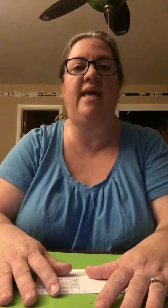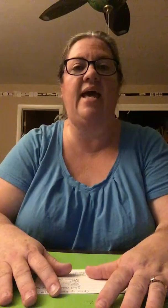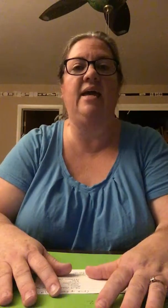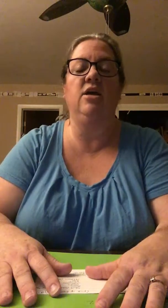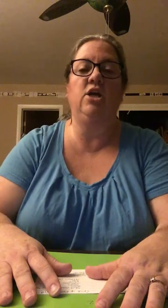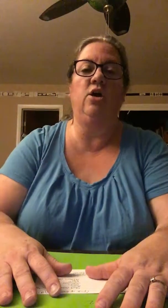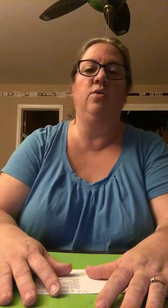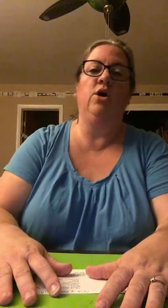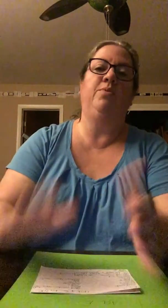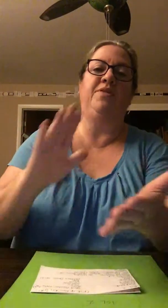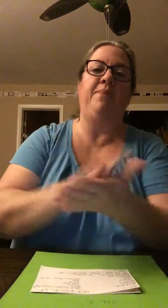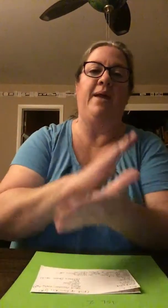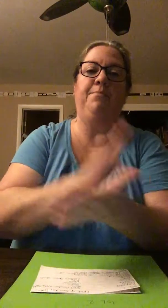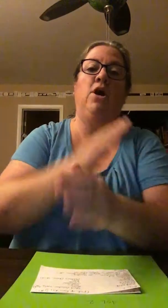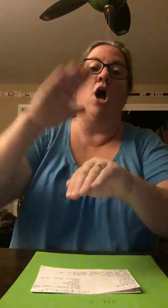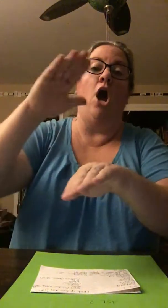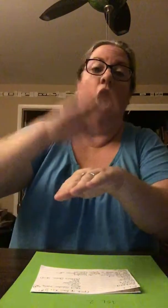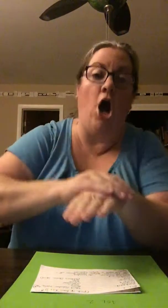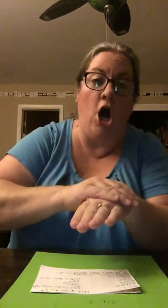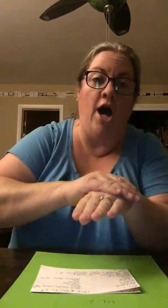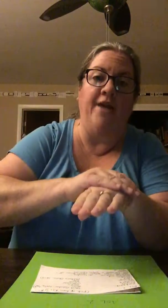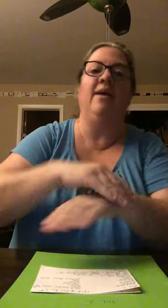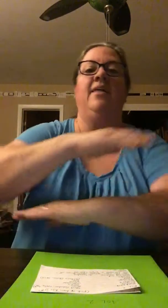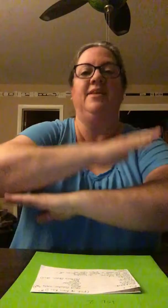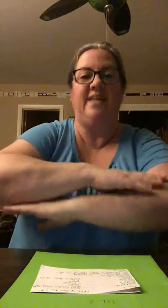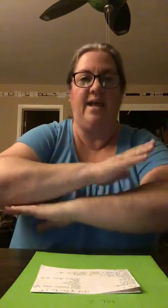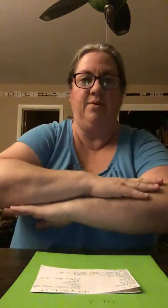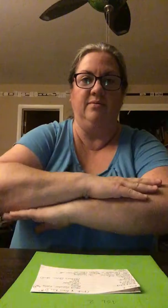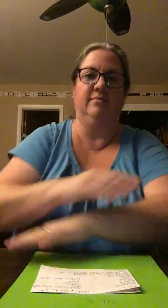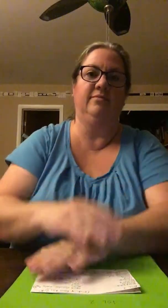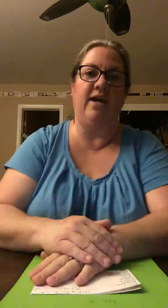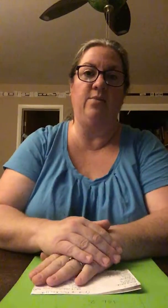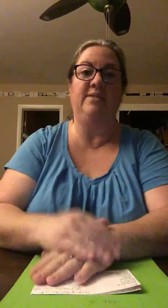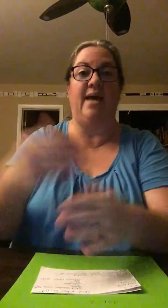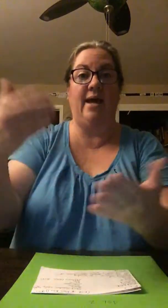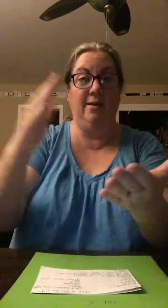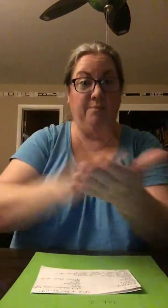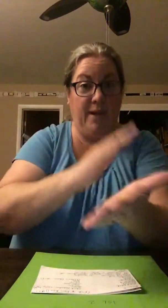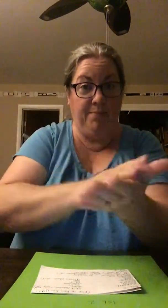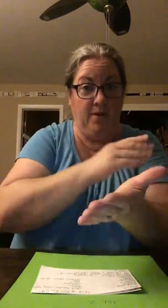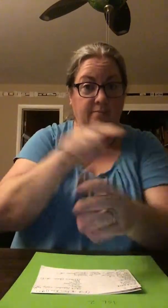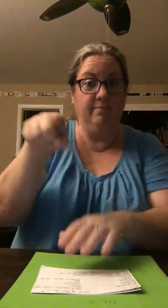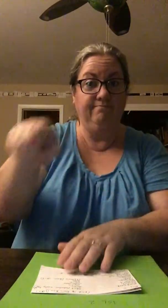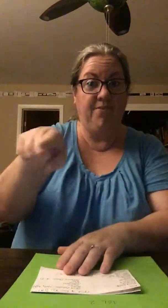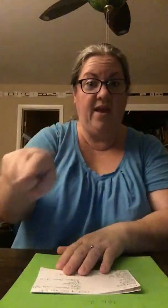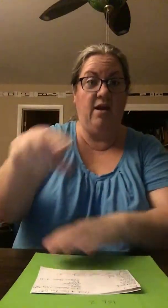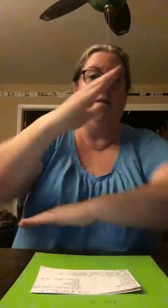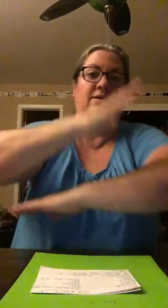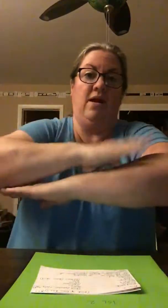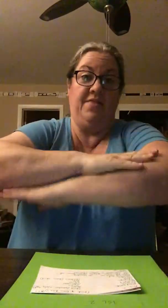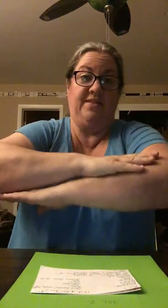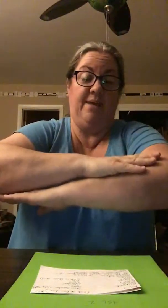say, put the paper on the table, right? We say paper there on the